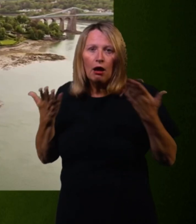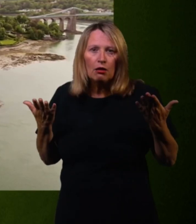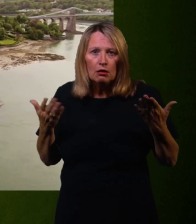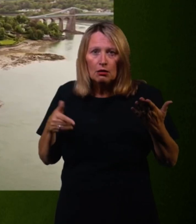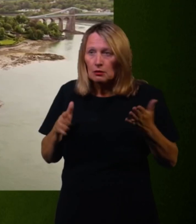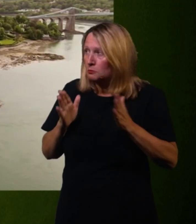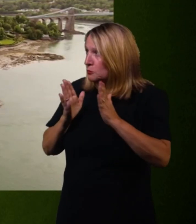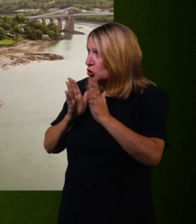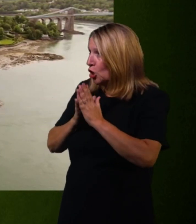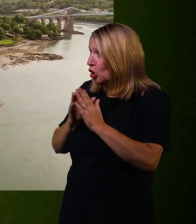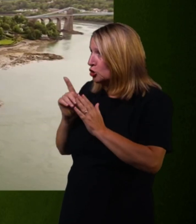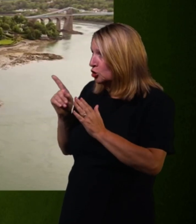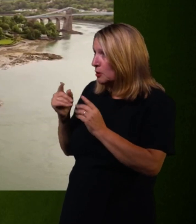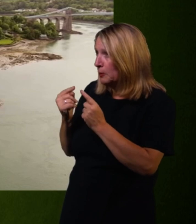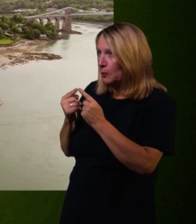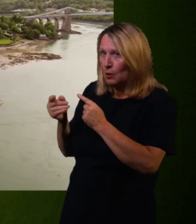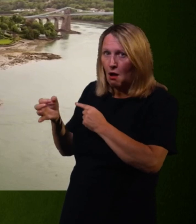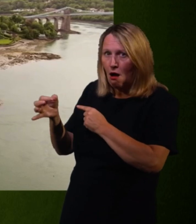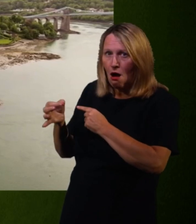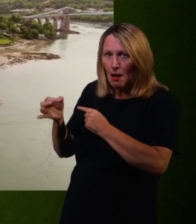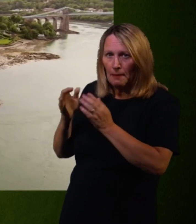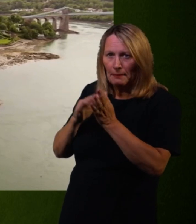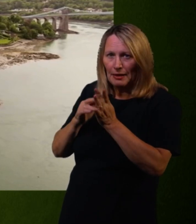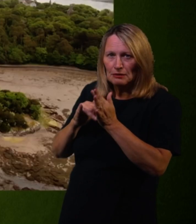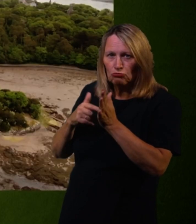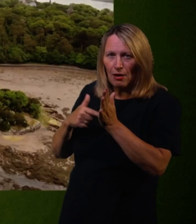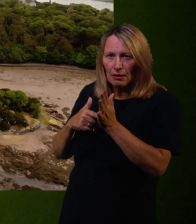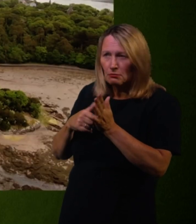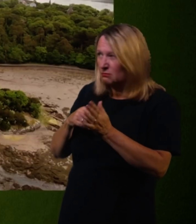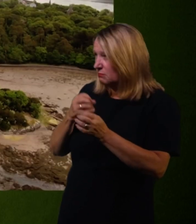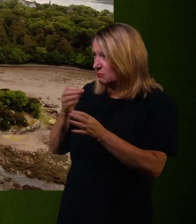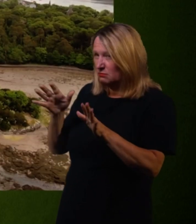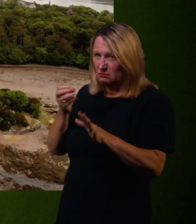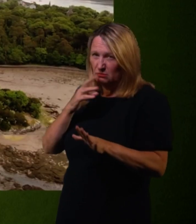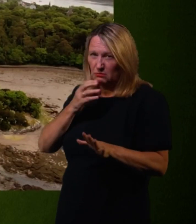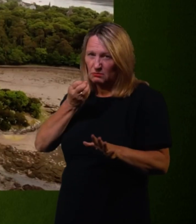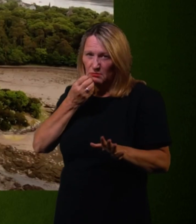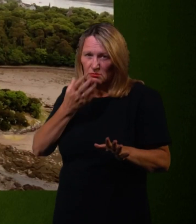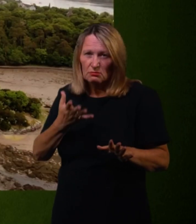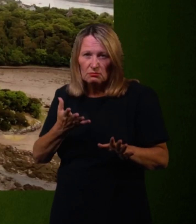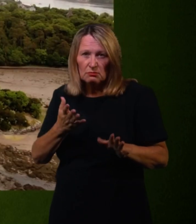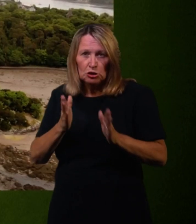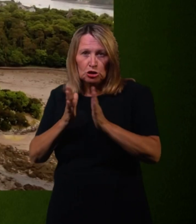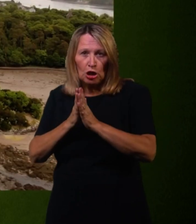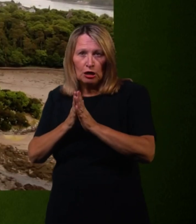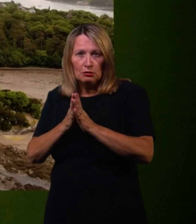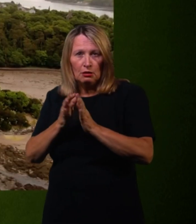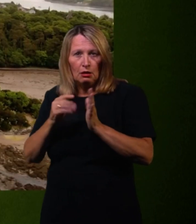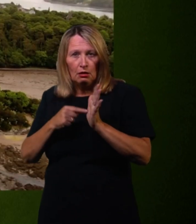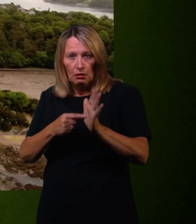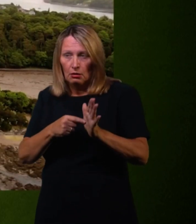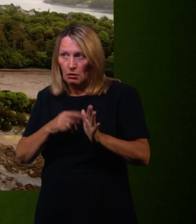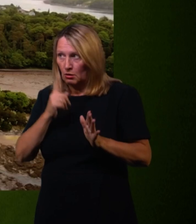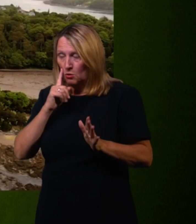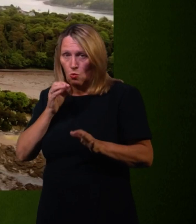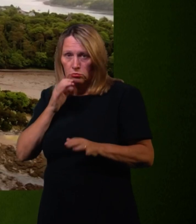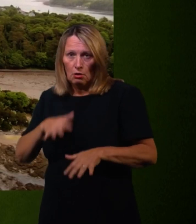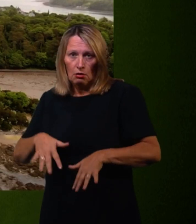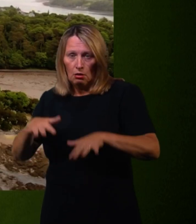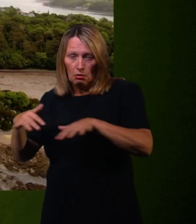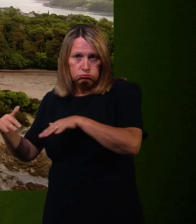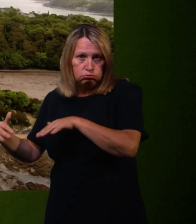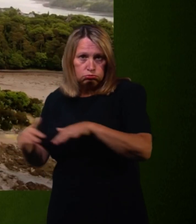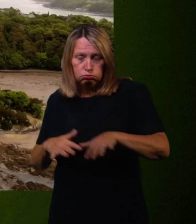in the Menai Strait, and it looks very peaceful, but this church has borne witness to some of the fastest tidal currents in the